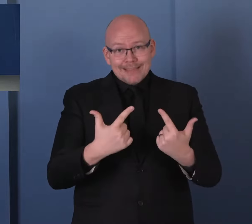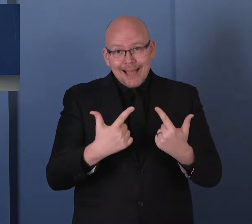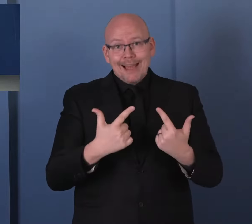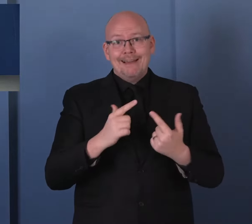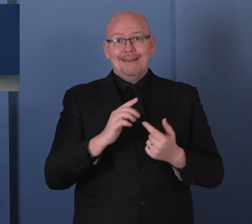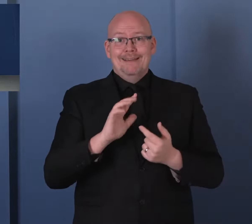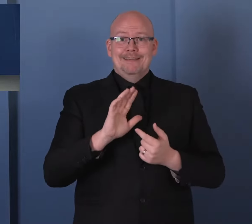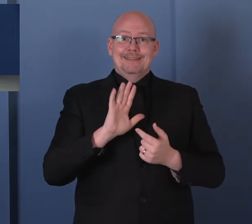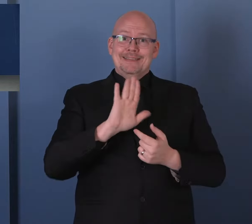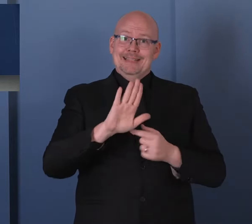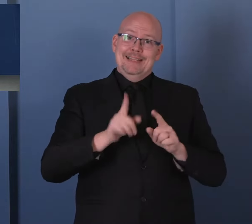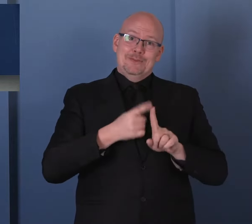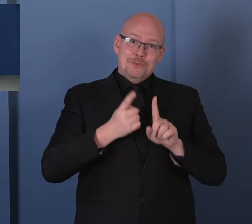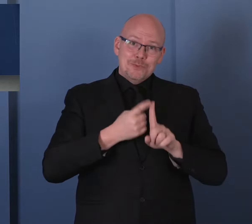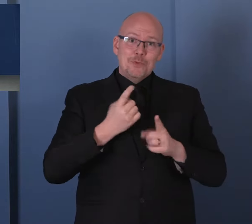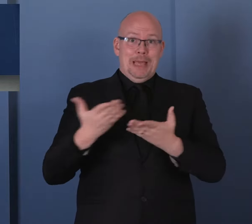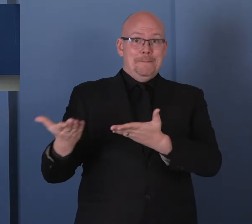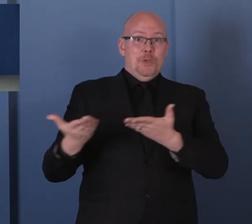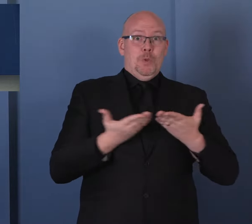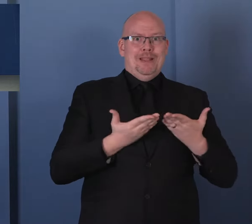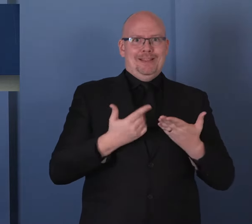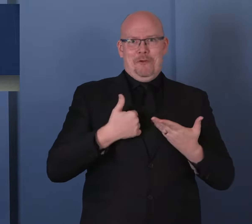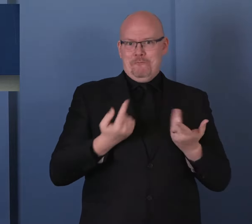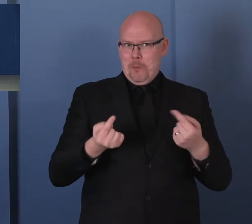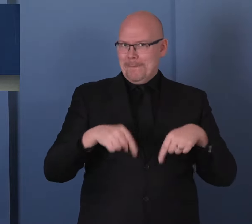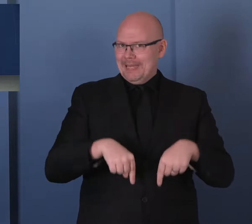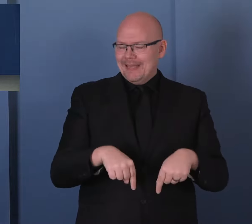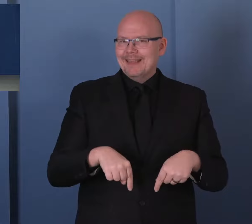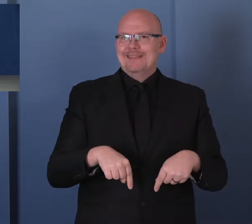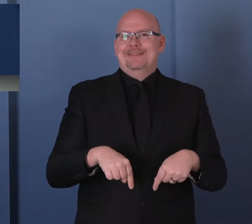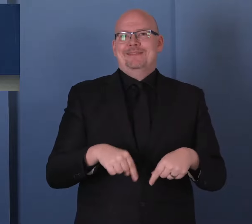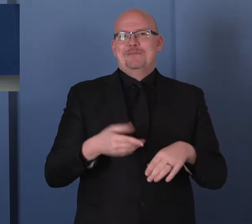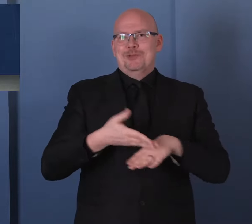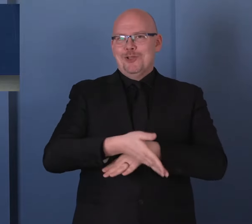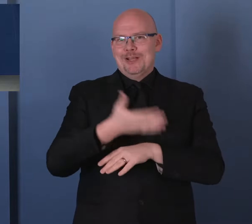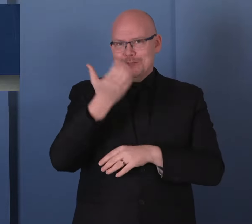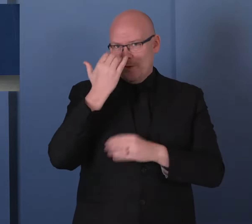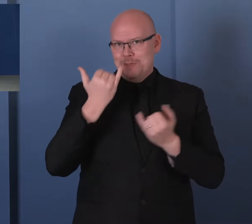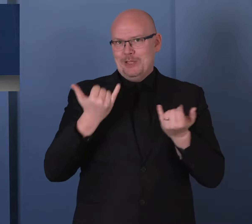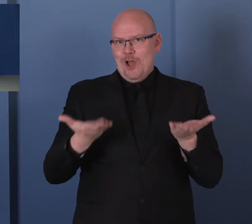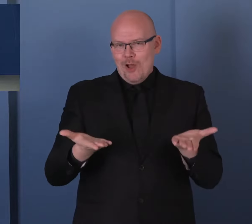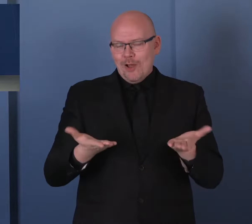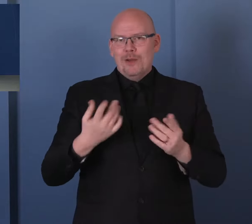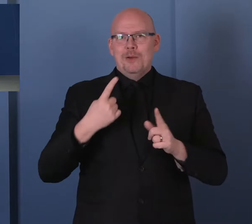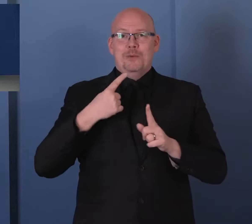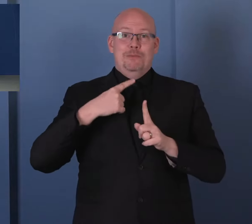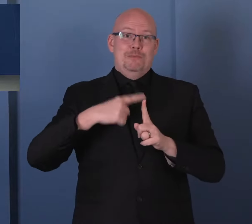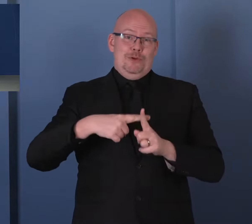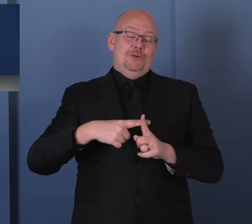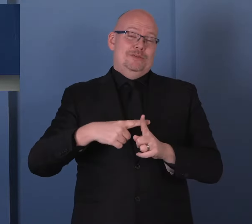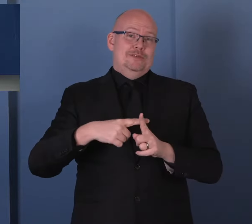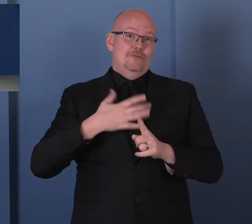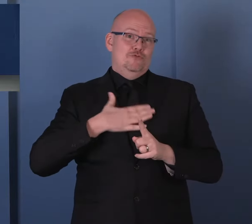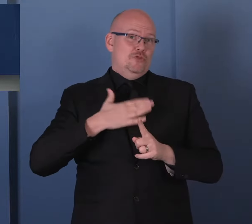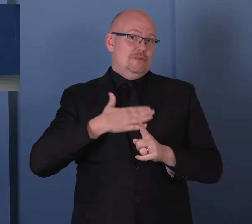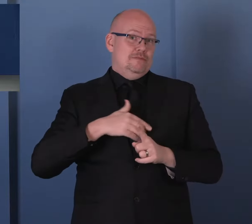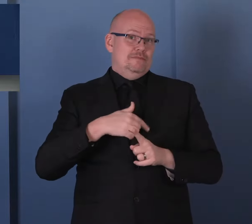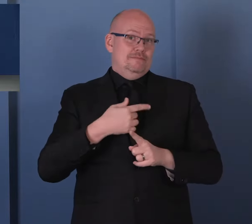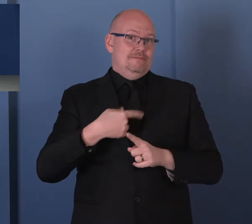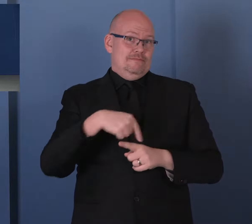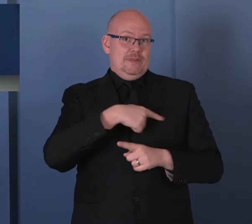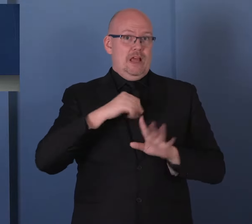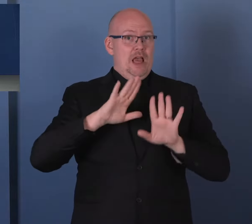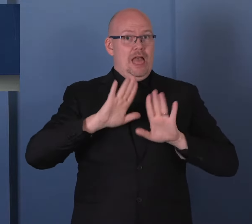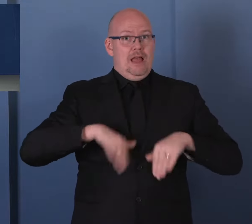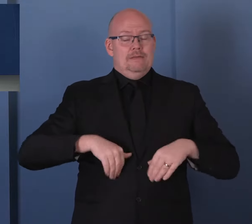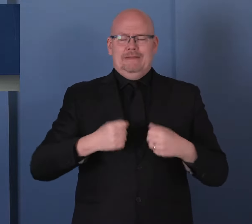your invitation for me to visit Stockholm today and for the very important and timely